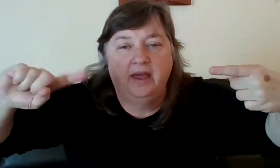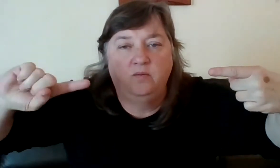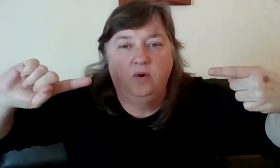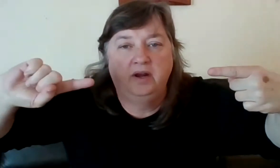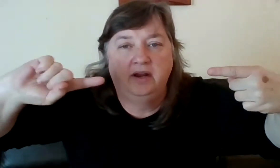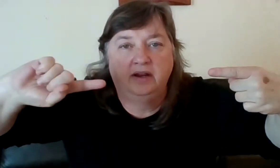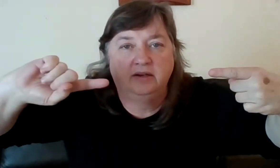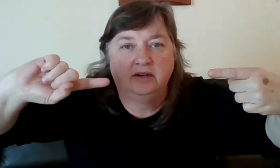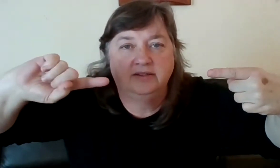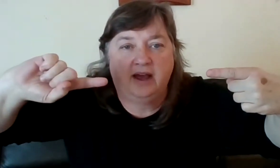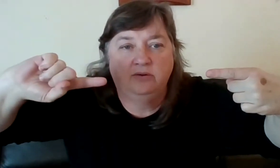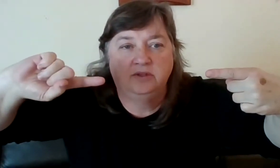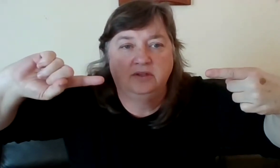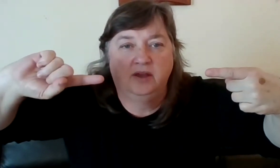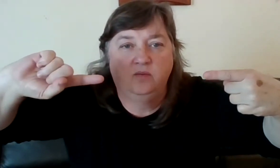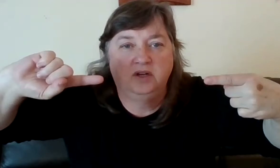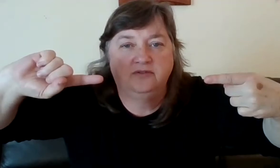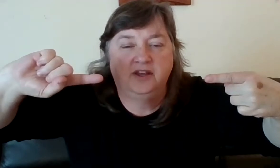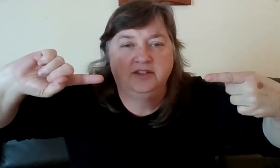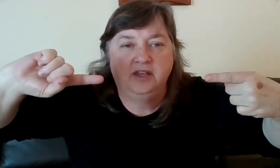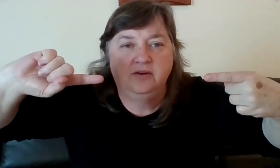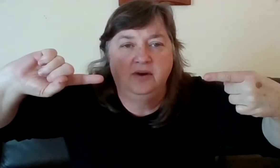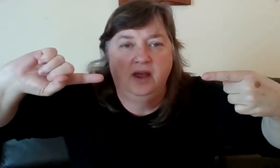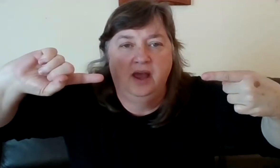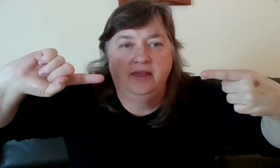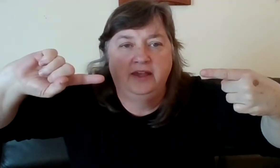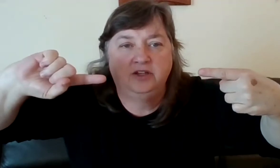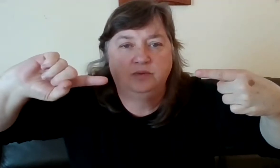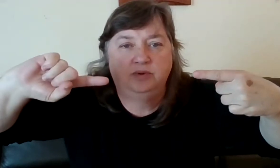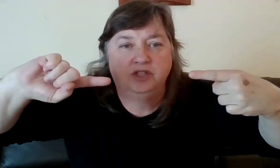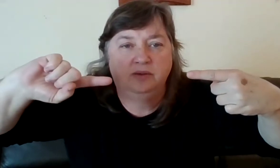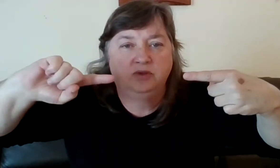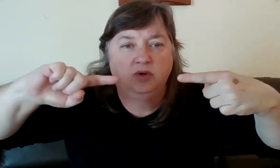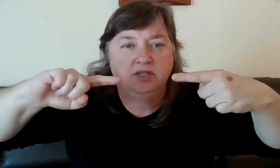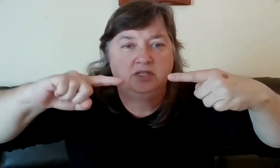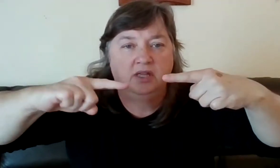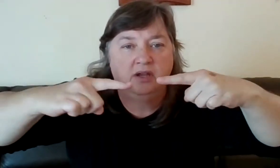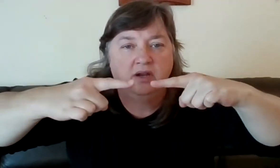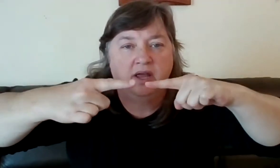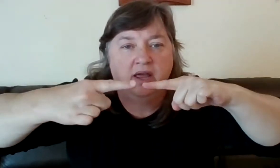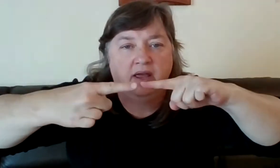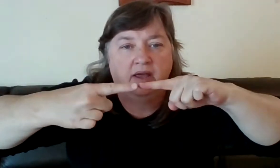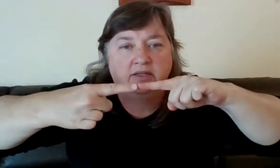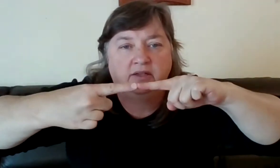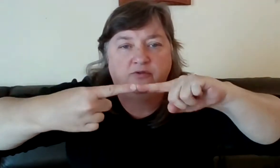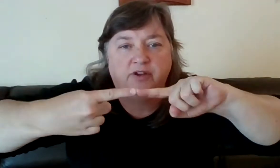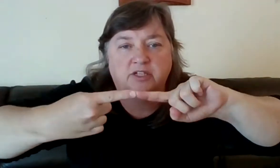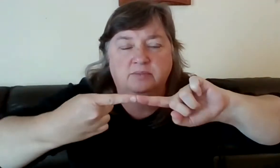and one is out and one is facing you, and then just push them towards each other until your fingertips